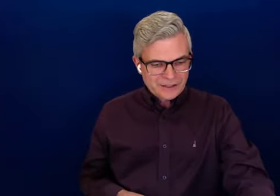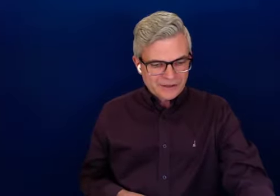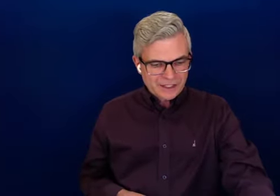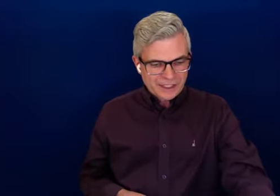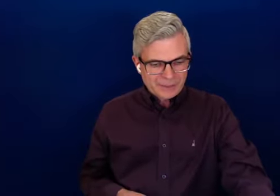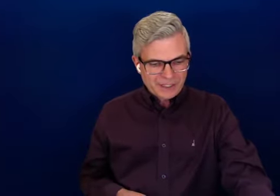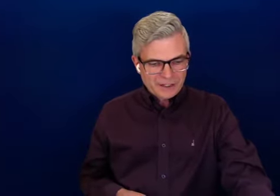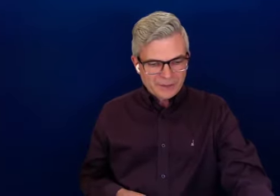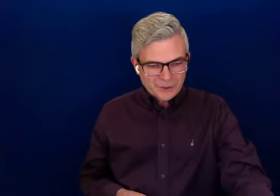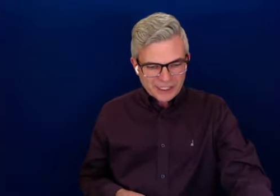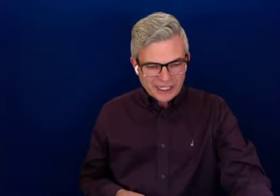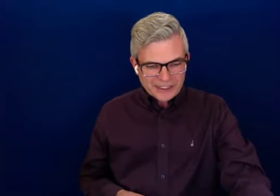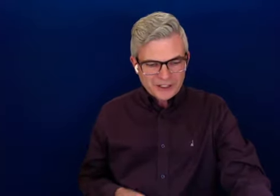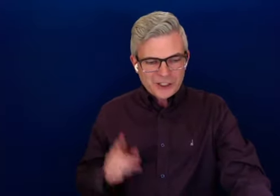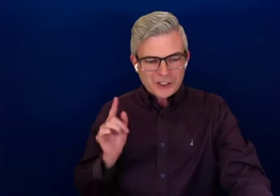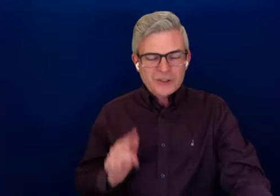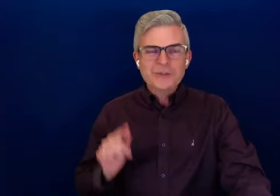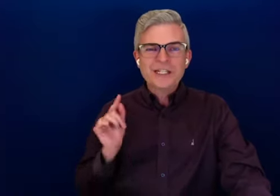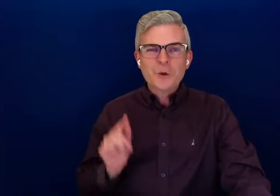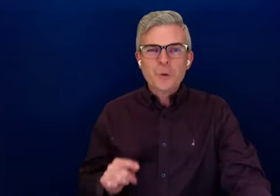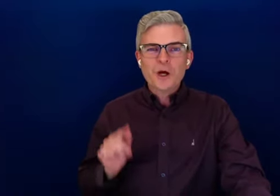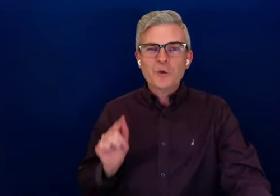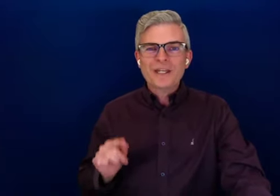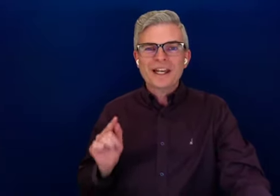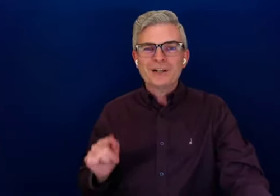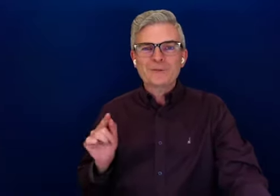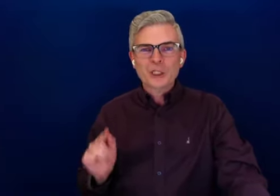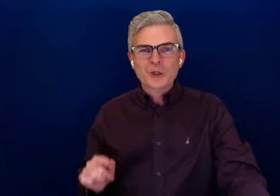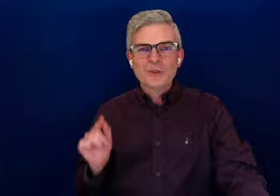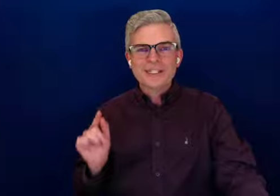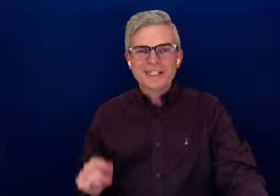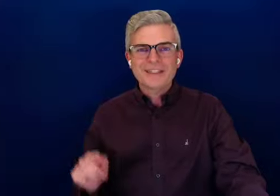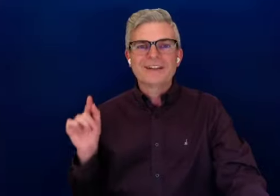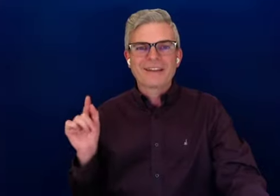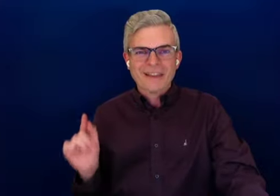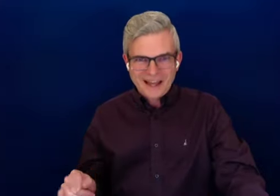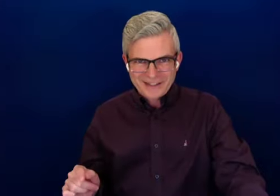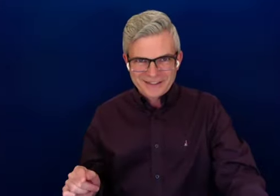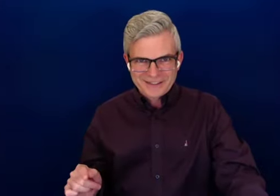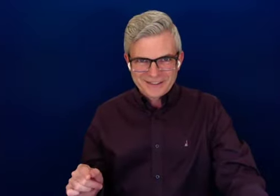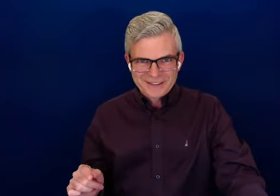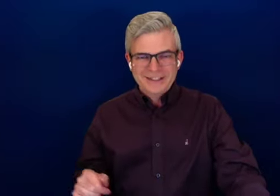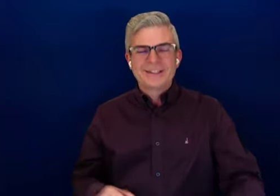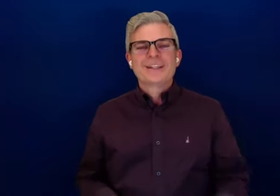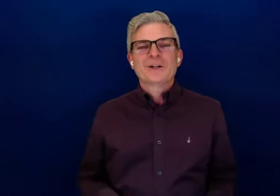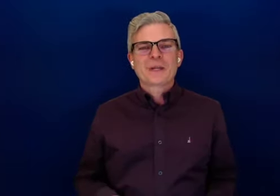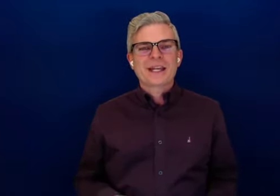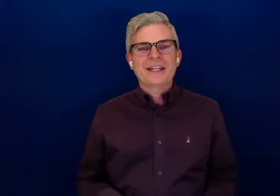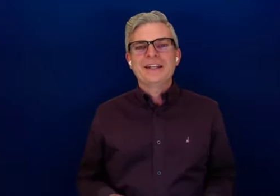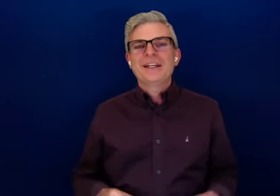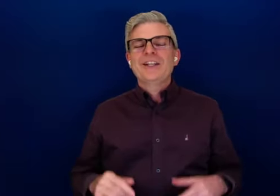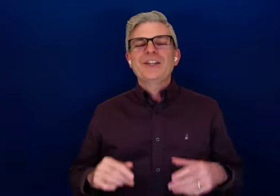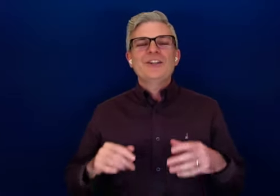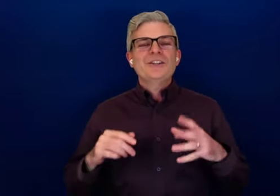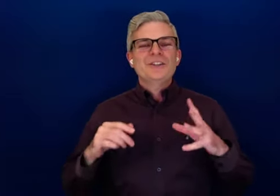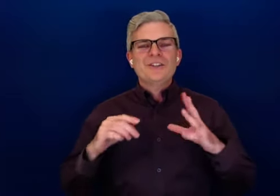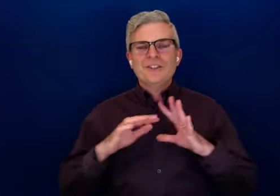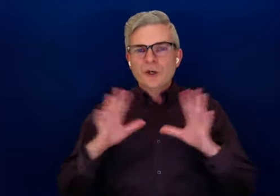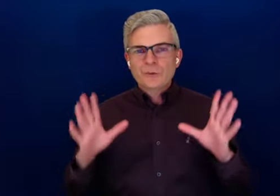incident that can be communicated using what we have learned in class. Okay?